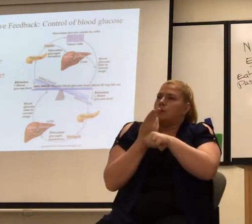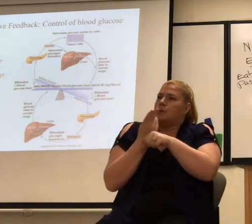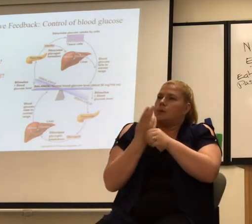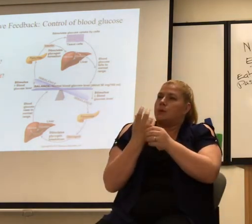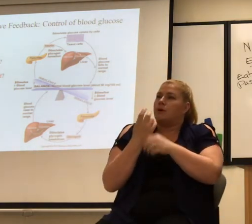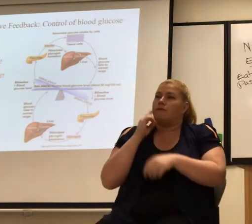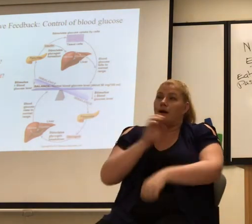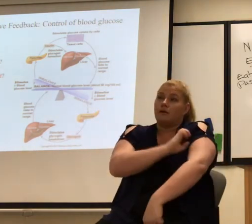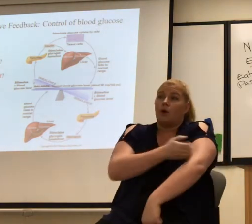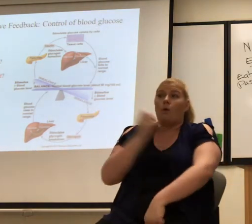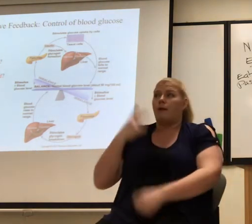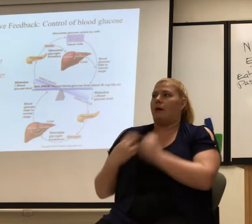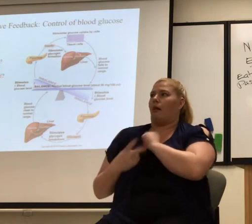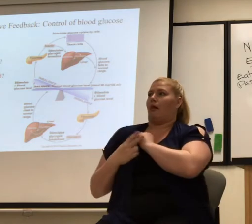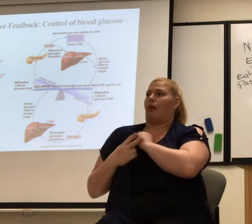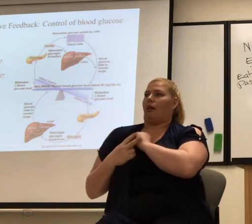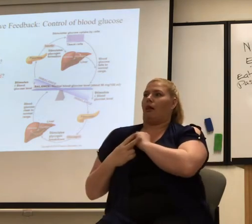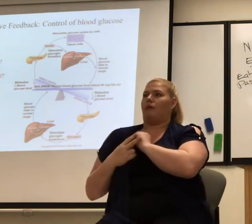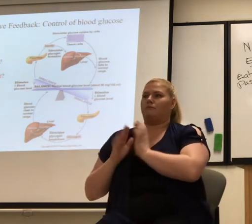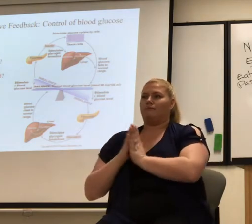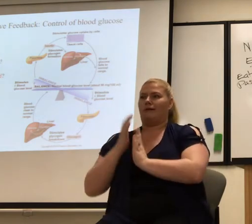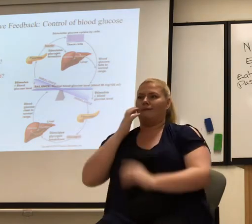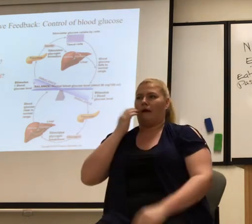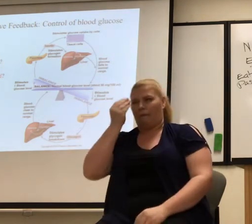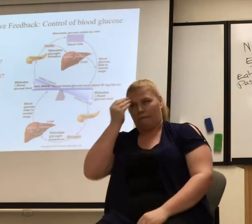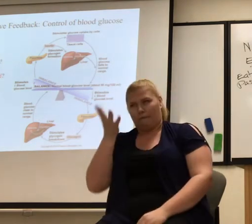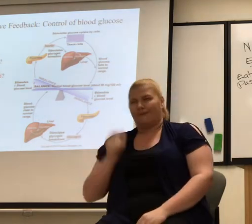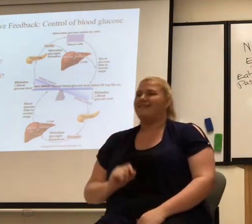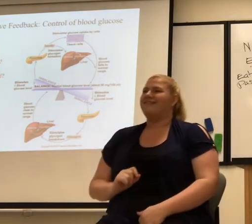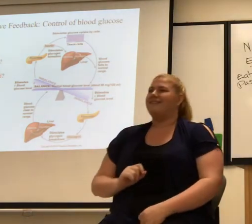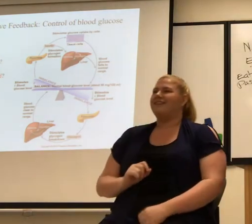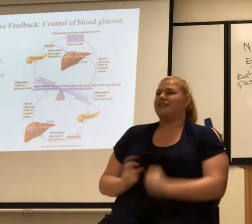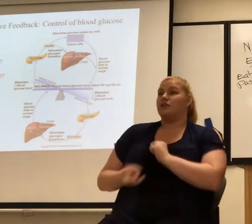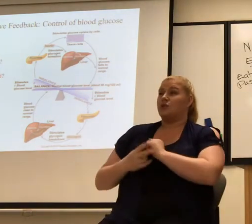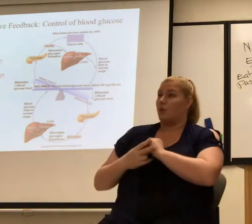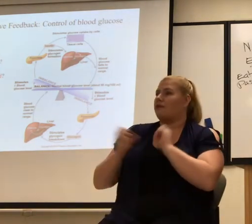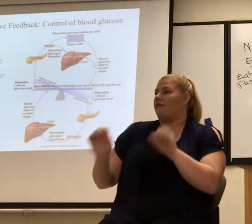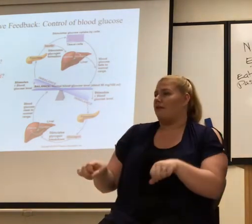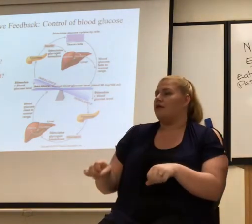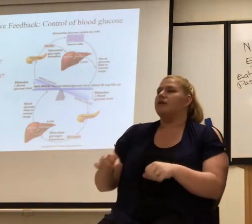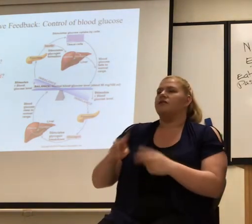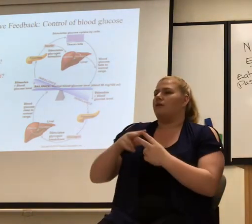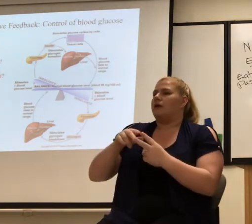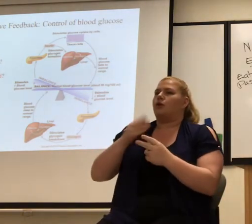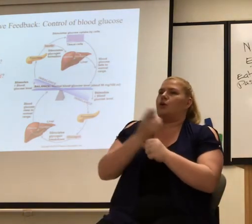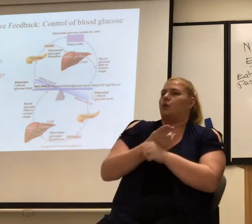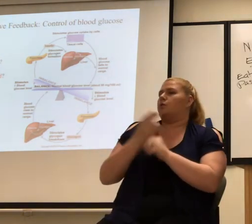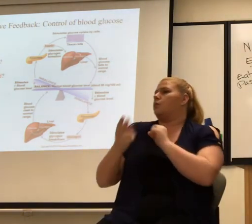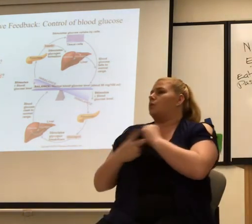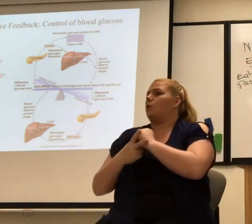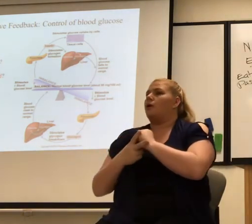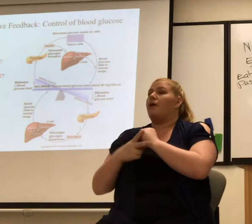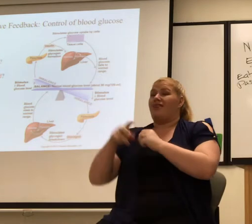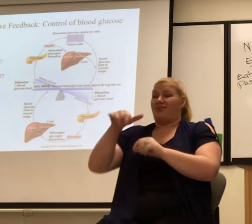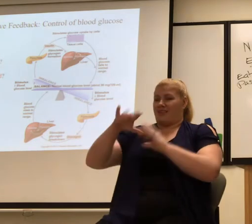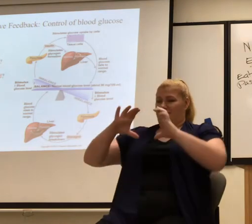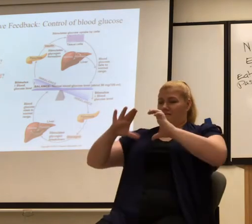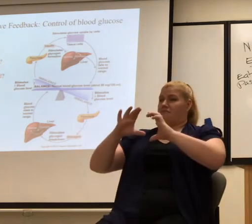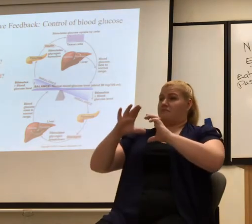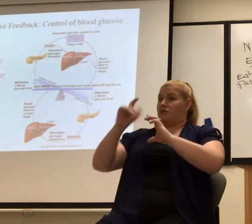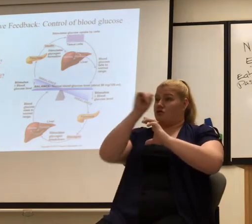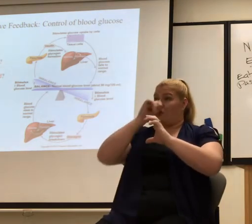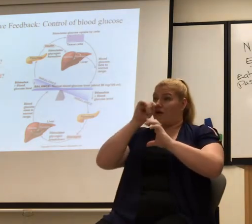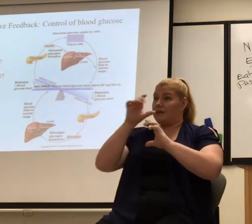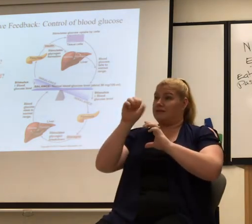store it, right? So that's how the target cells respond. Ultimately, what you're doing is